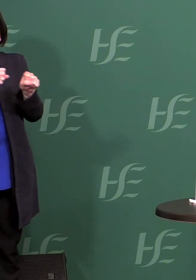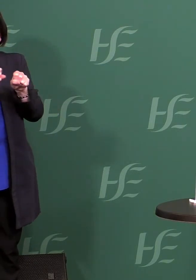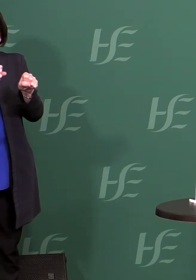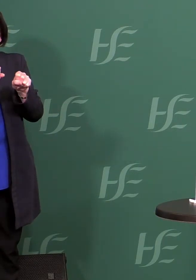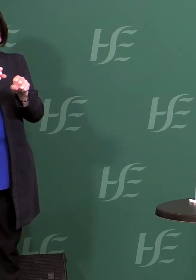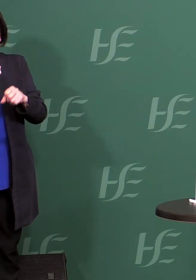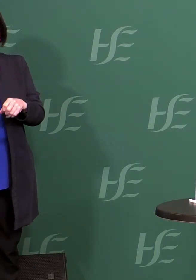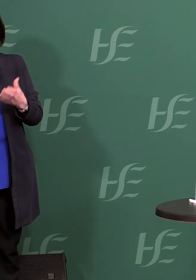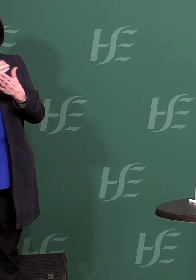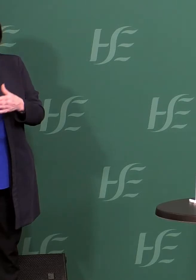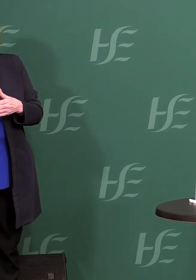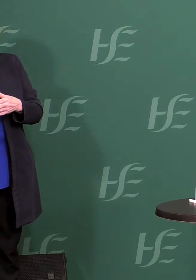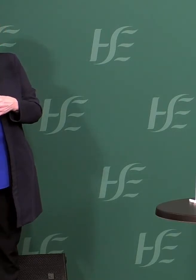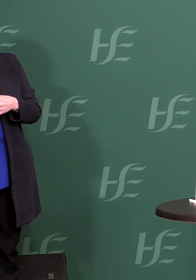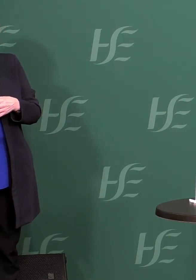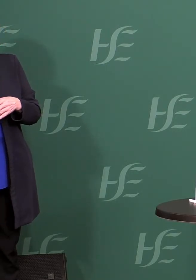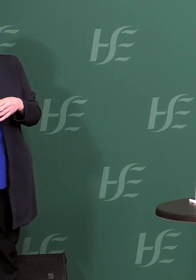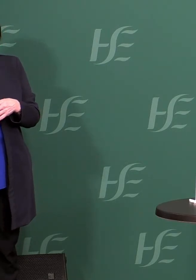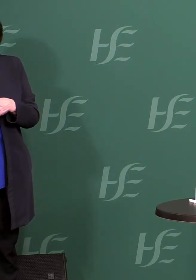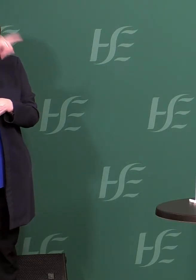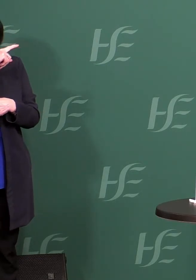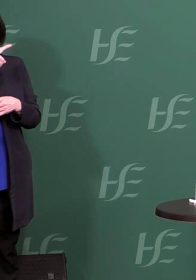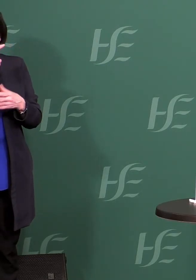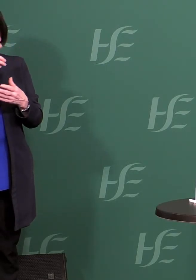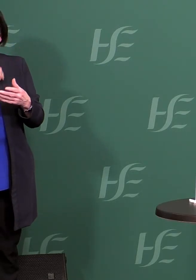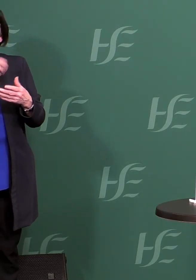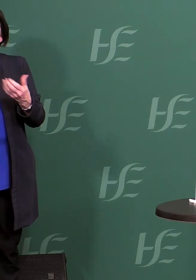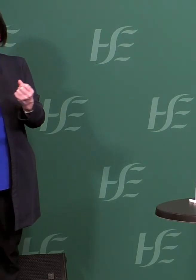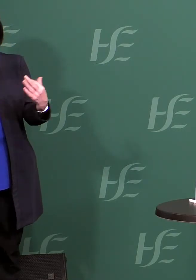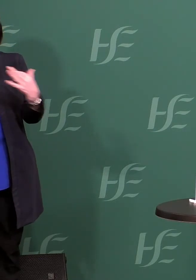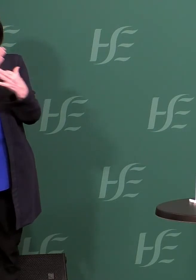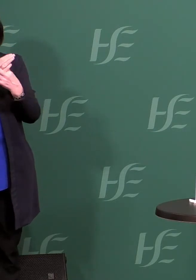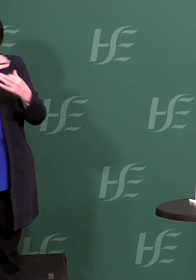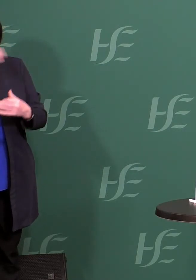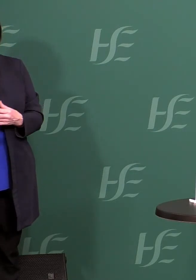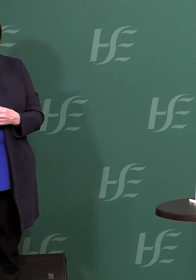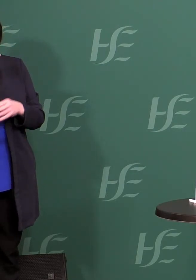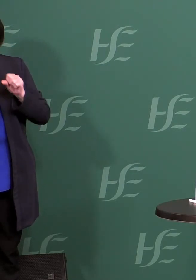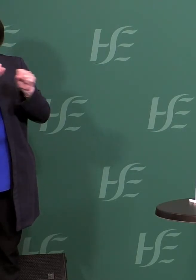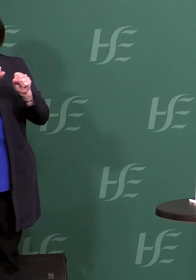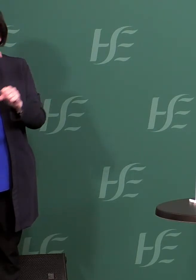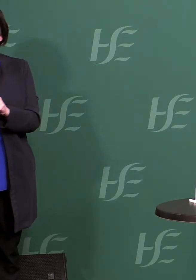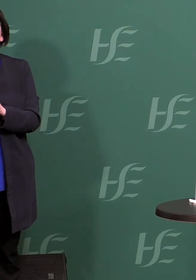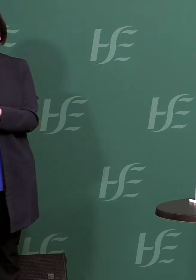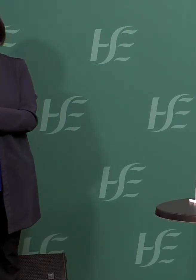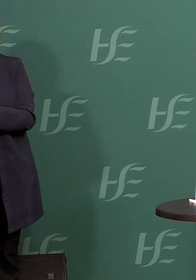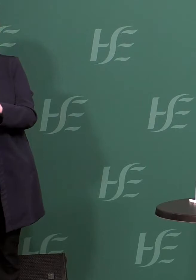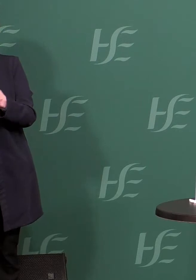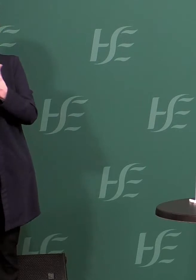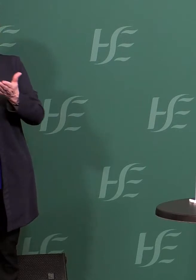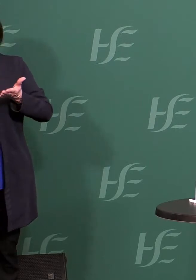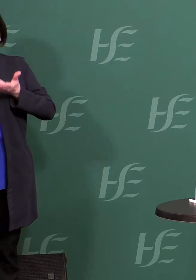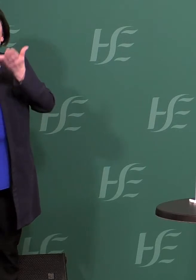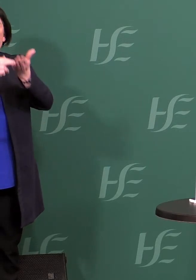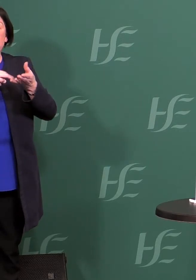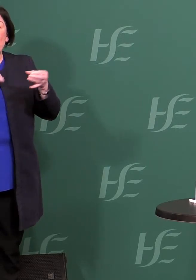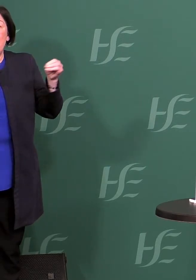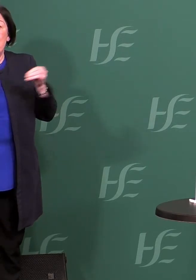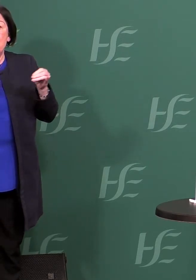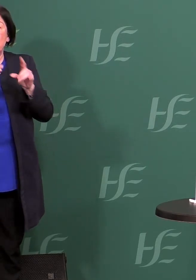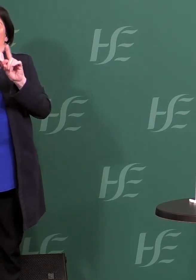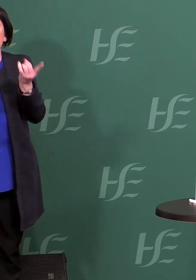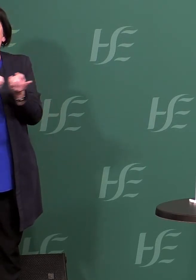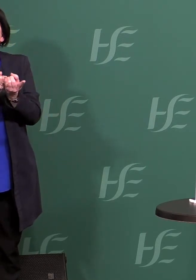Because we often hear GPs saying there's quite difficulty sometimes getting access to CAM services for patients, and sometimes they have to refer them to emergency